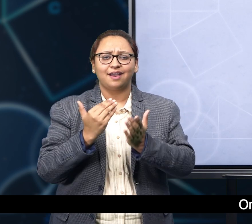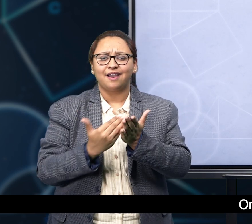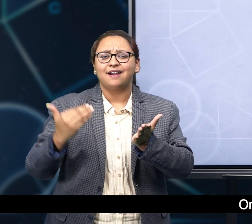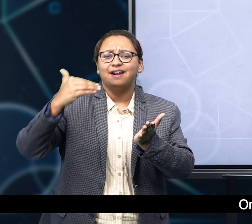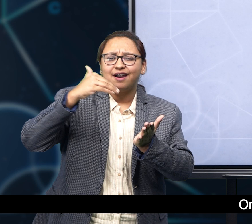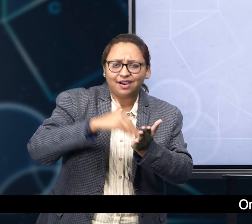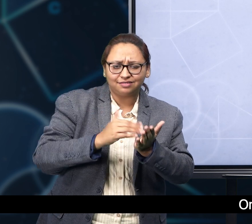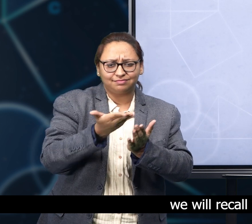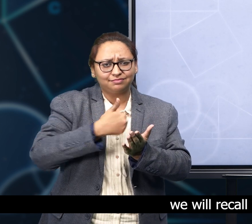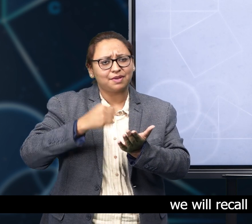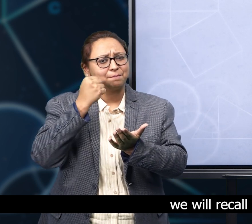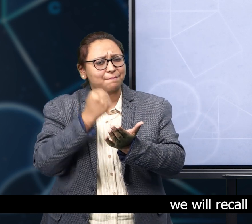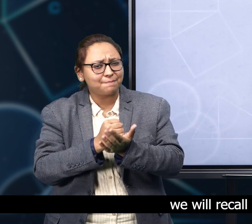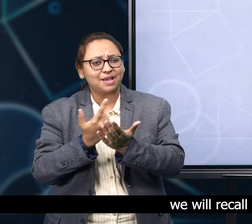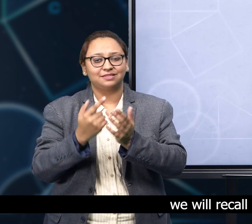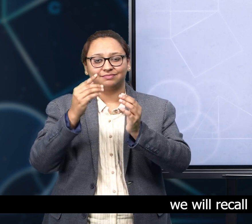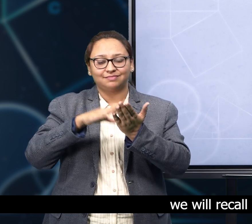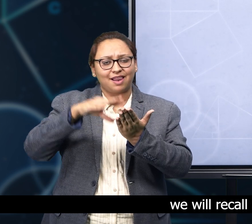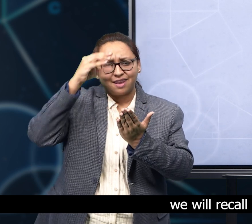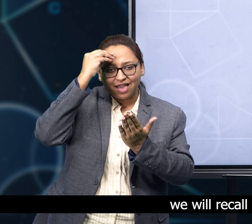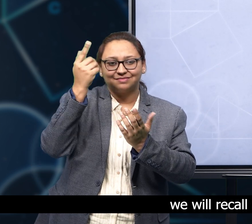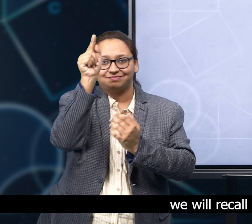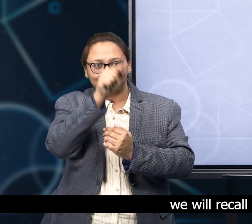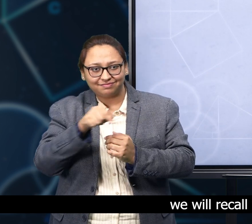Once again, we will recall what we have learnt.